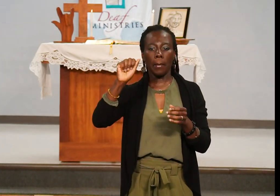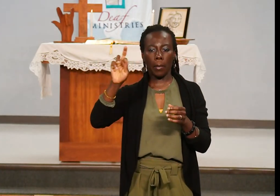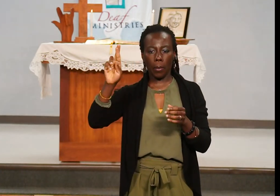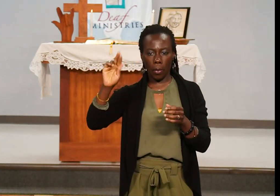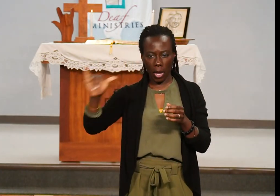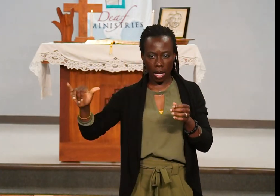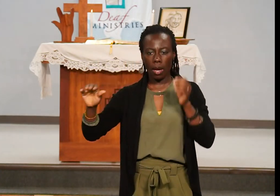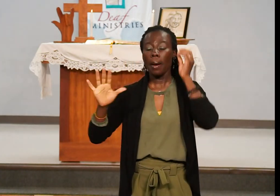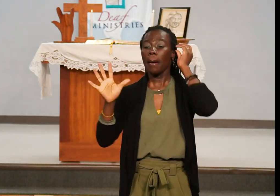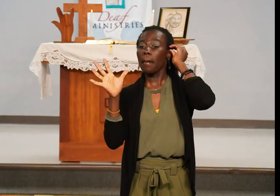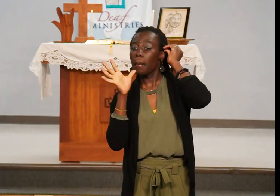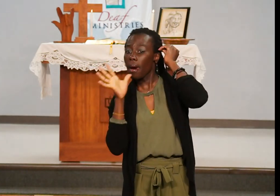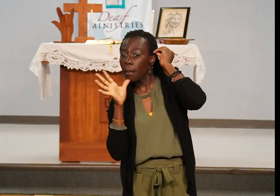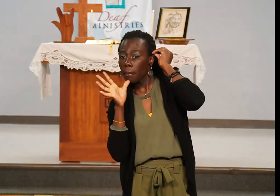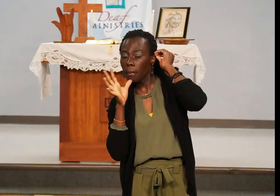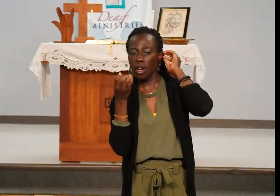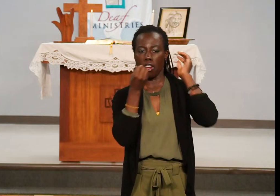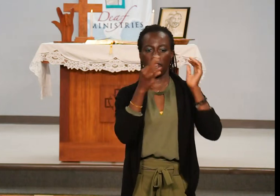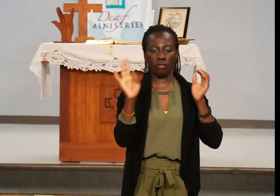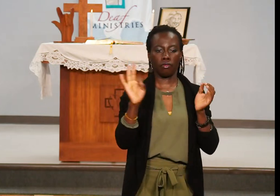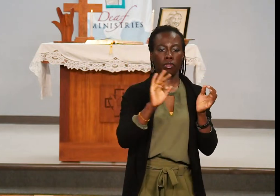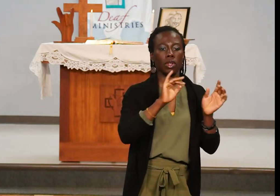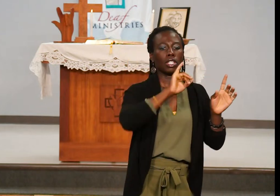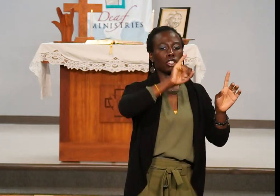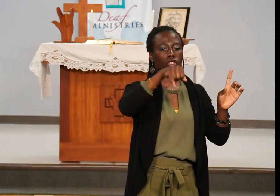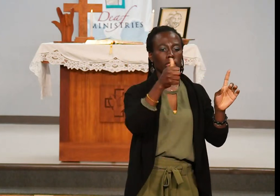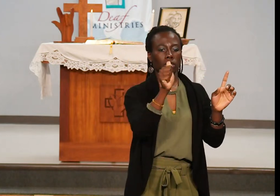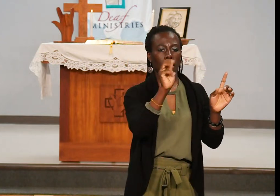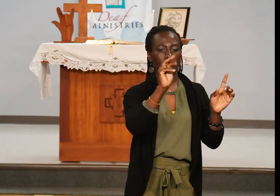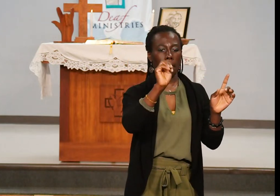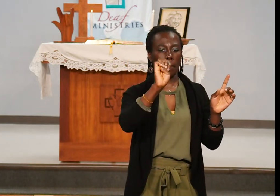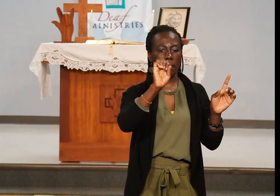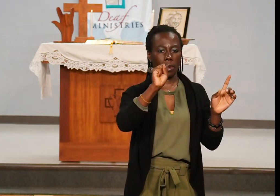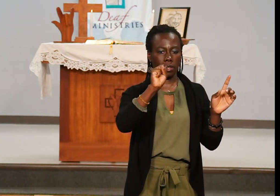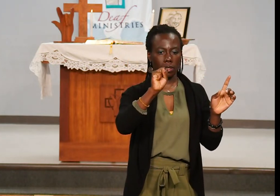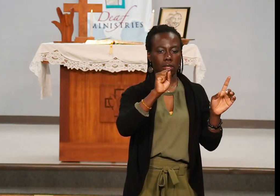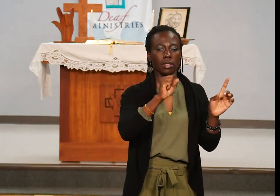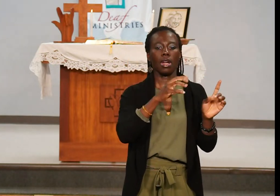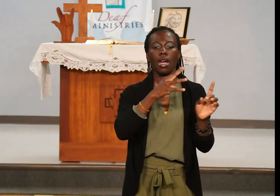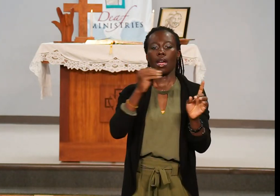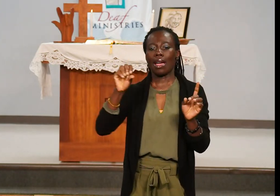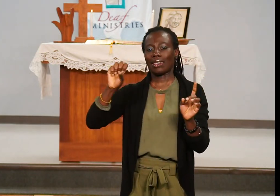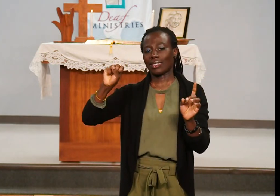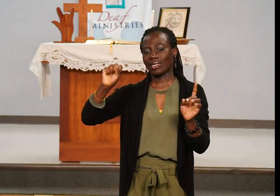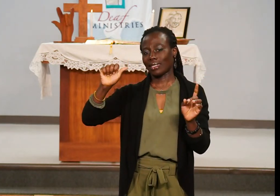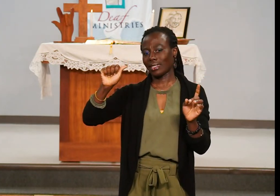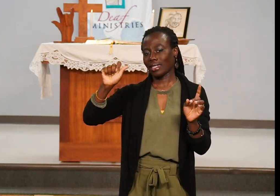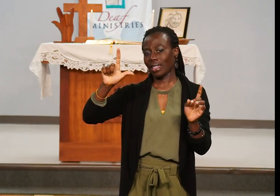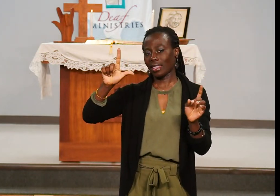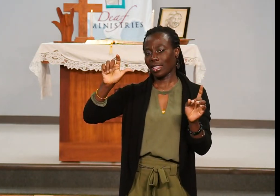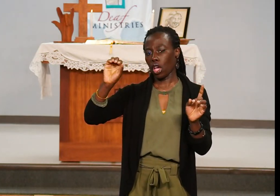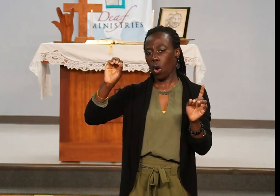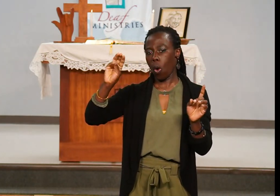Mary, mother of James and Salome,